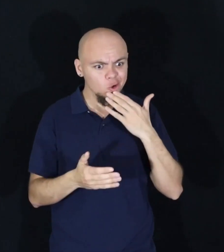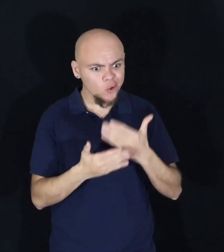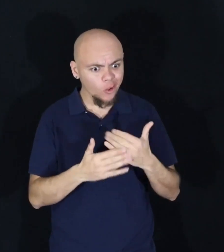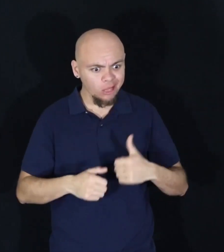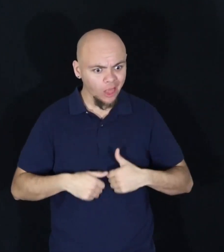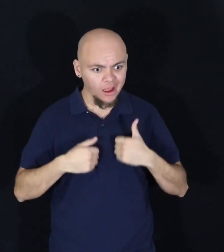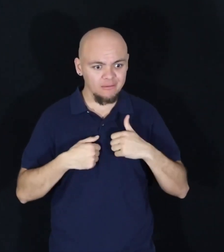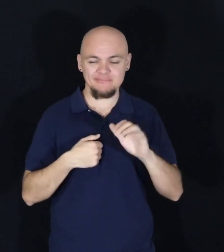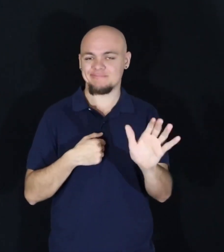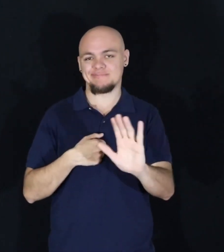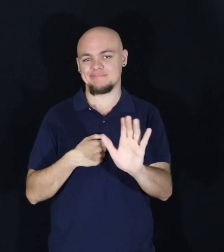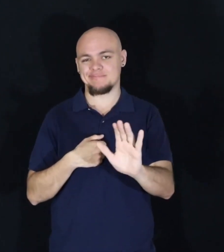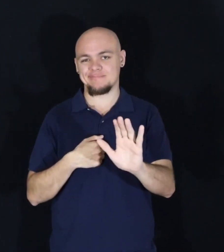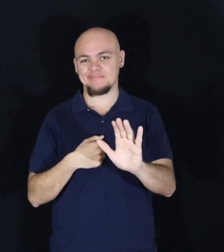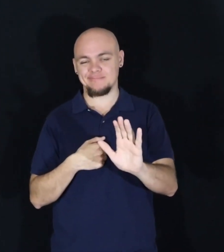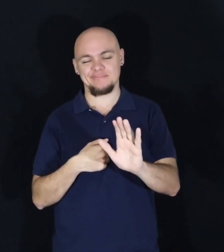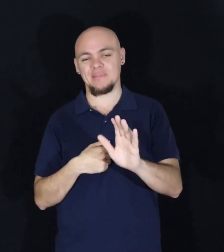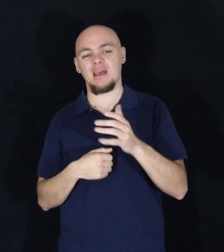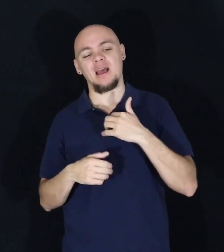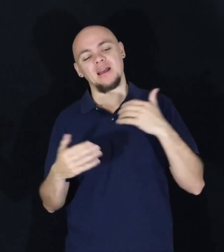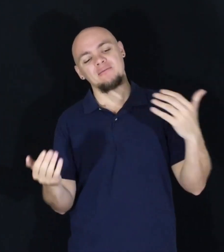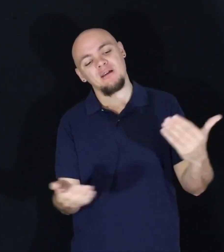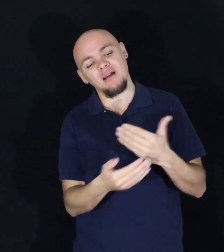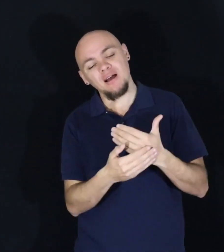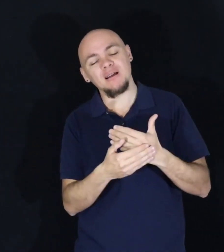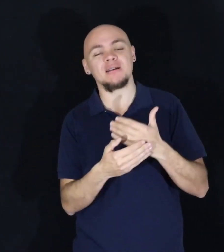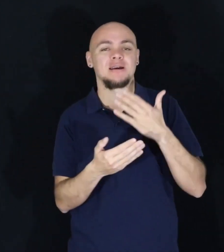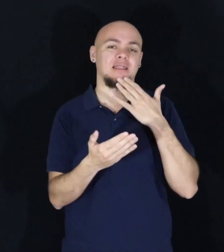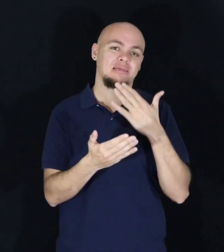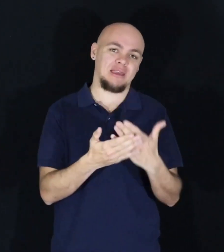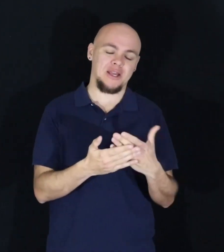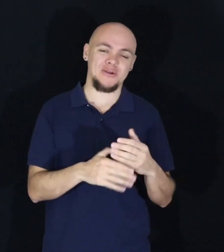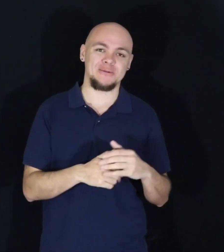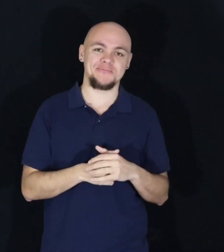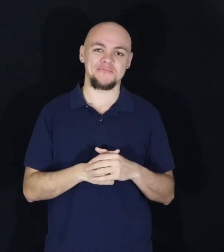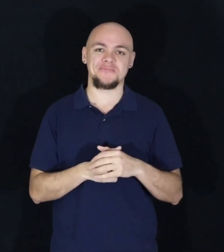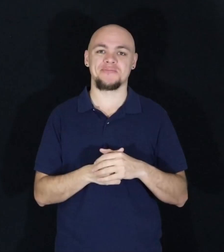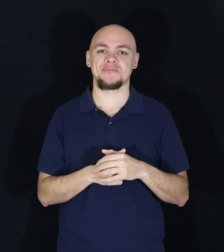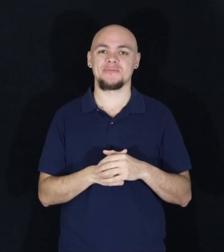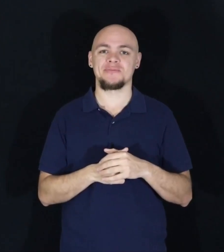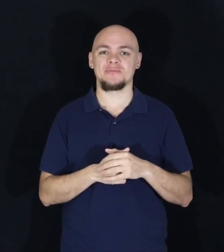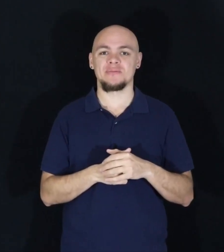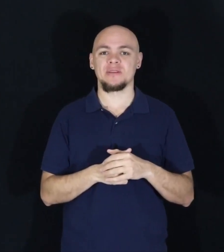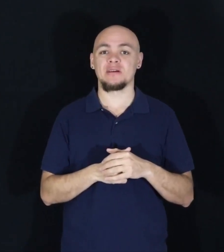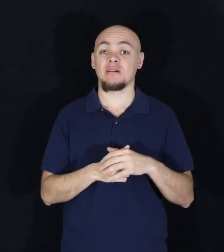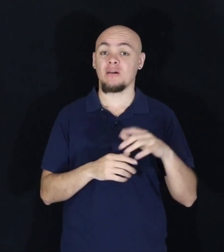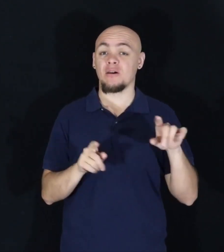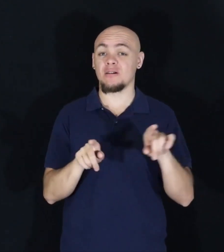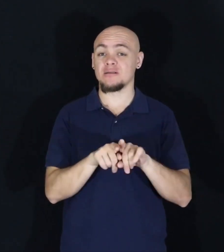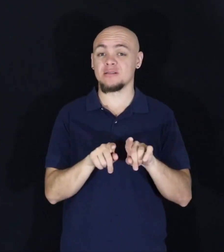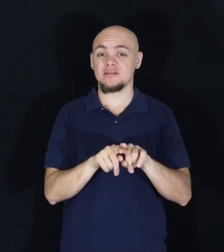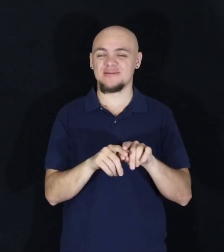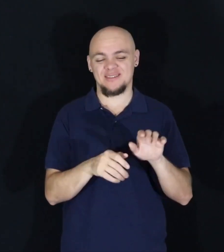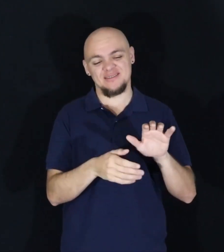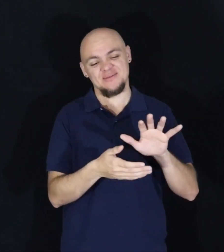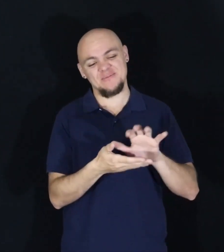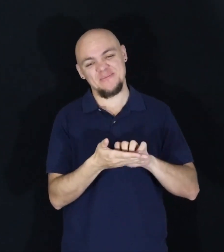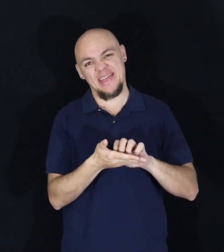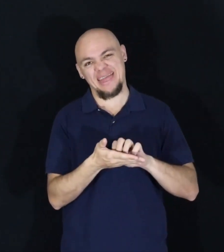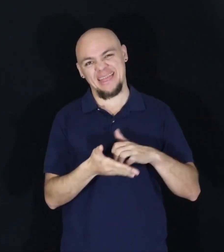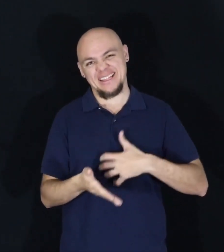Instead, I gave him a hug and said a thank you. To add to this, I did give him a lot of belly scratches